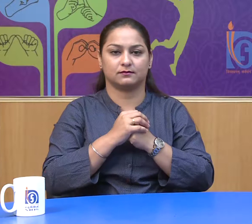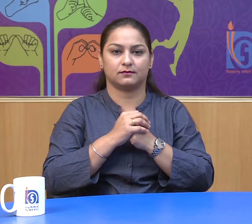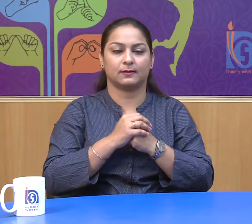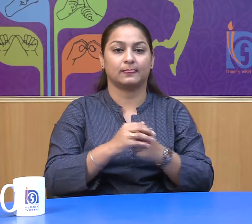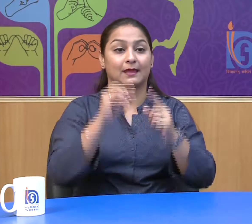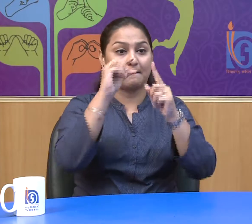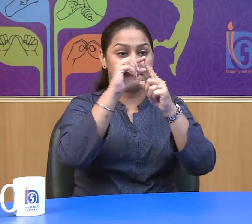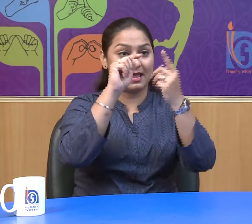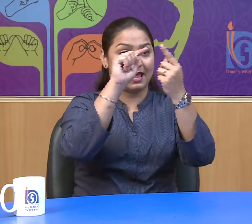was needed.